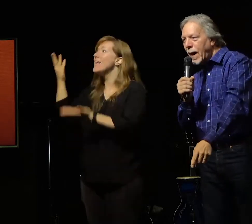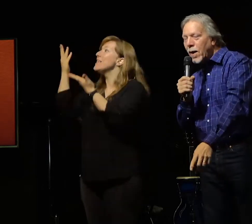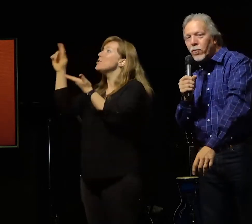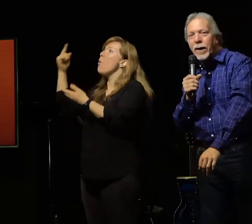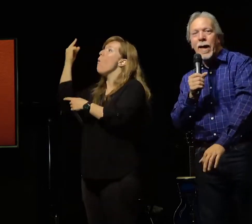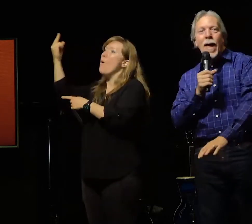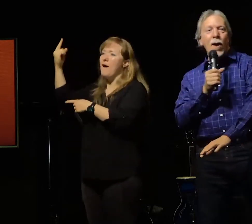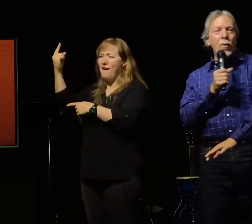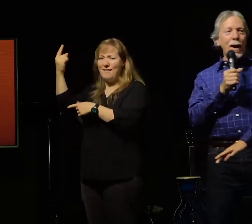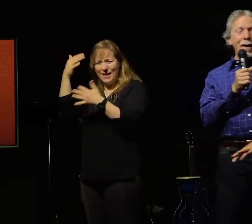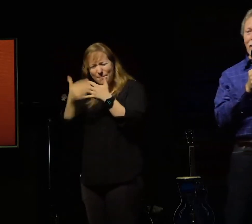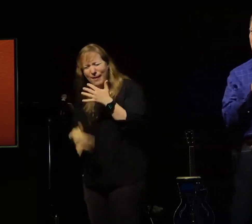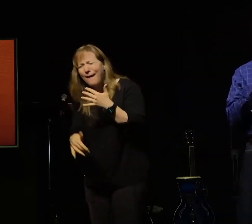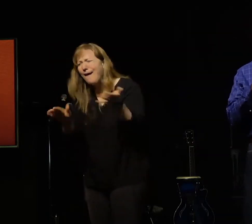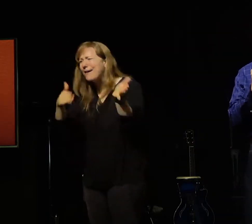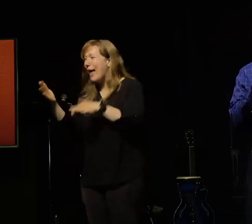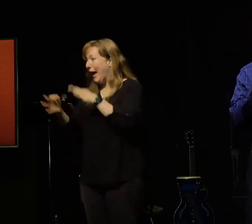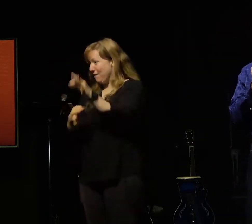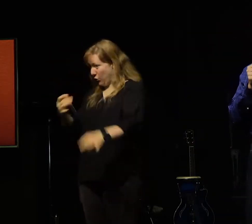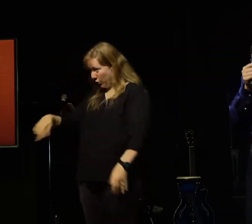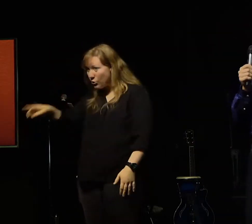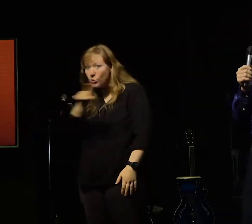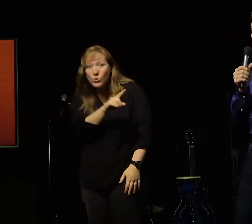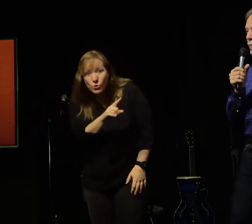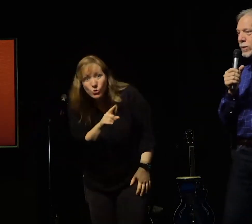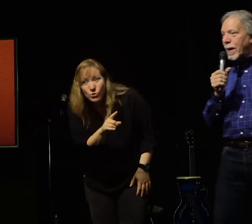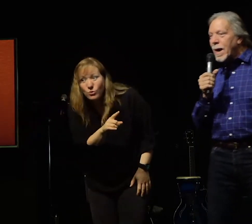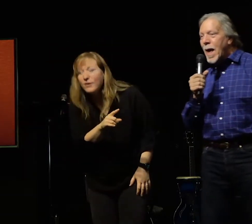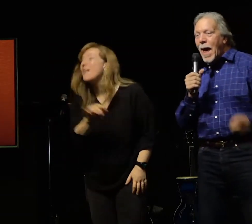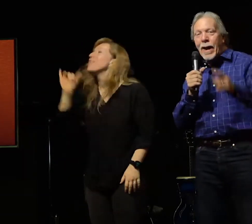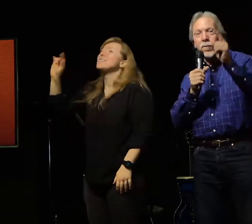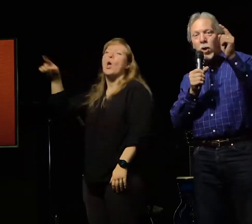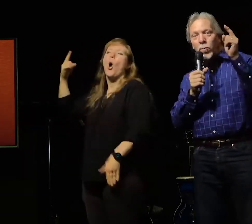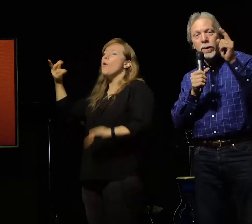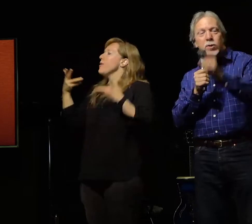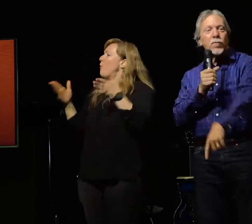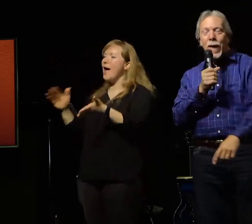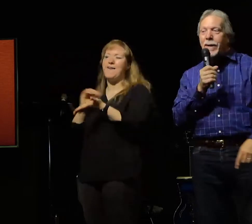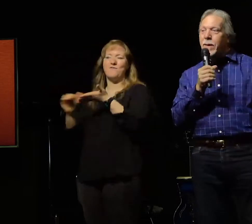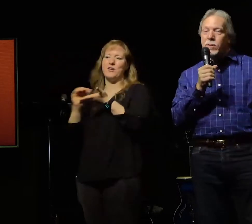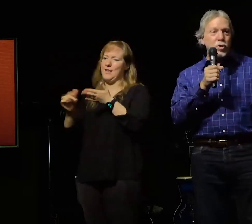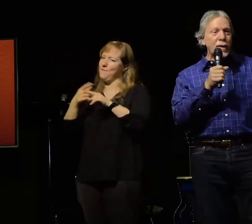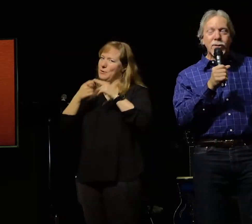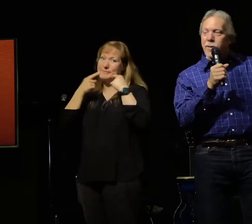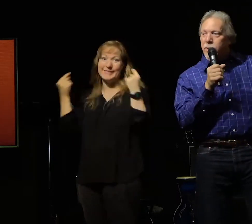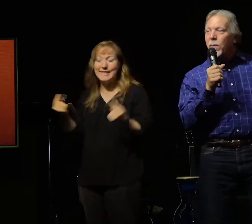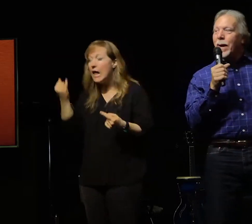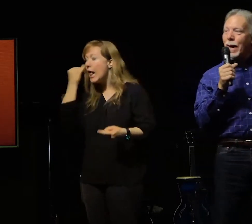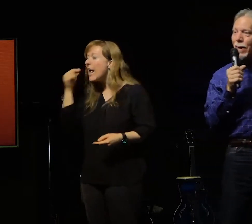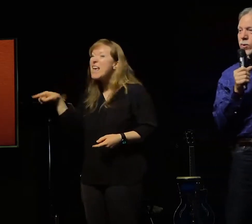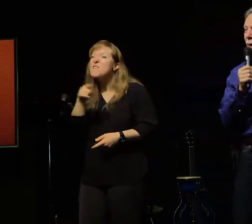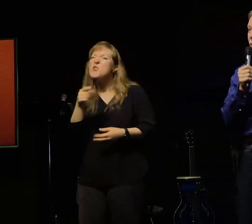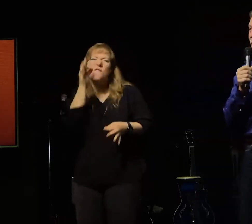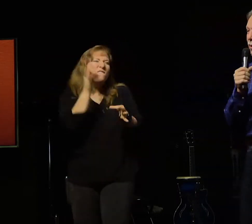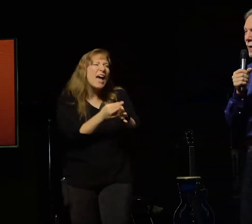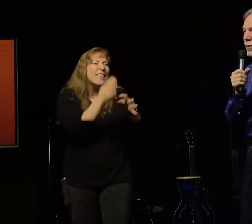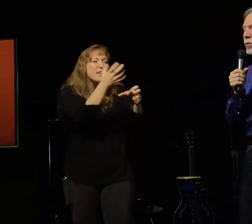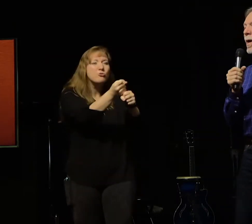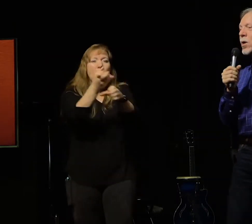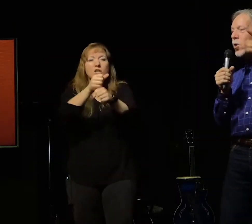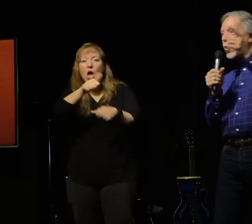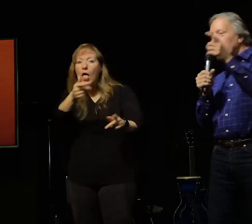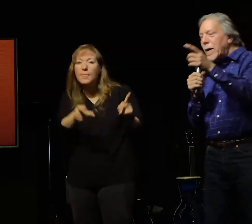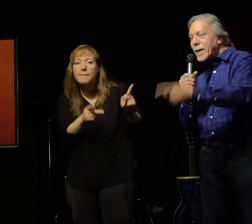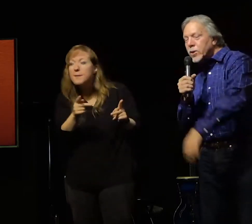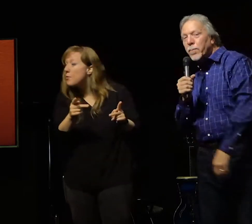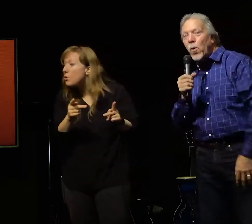at Calvary. And without that shed blood, there's no remission of sin. And if you put your faith and trust in somebody else other than Jesus,